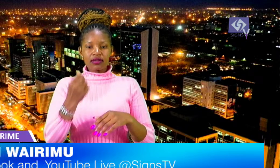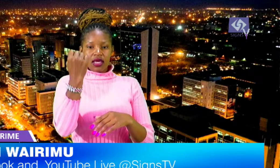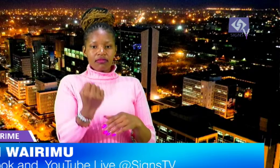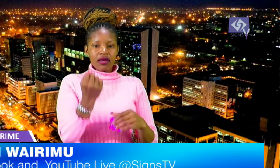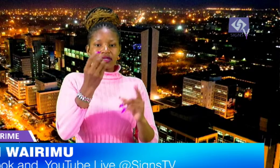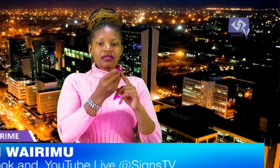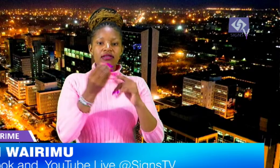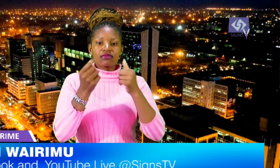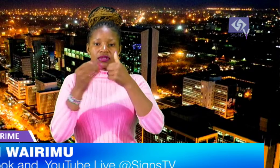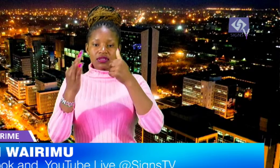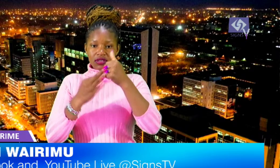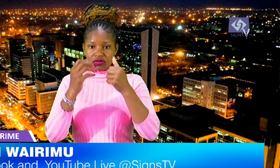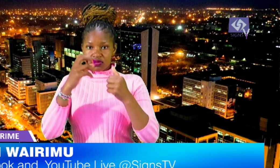2021.